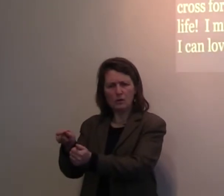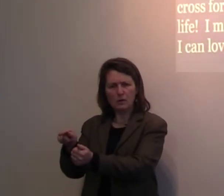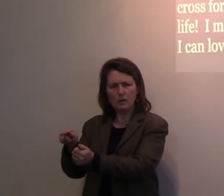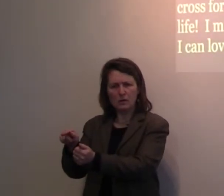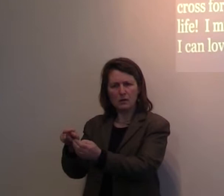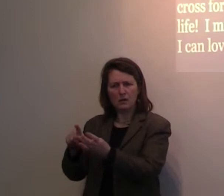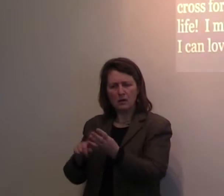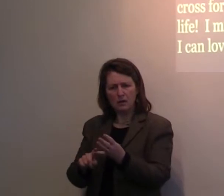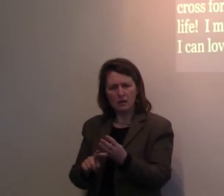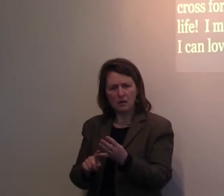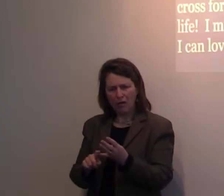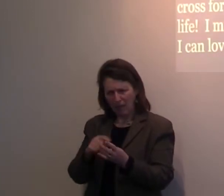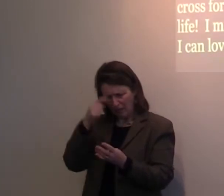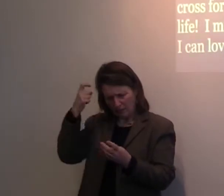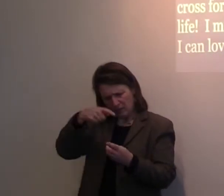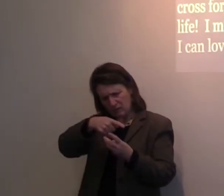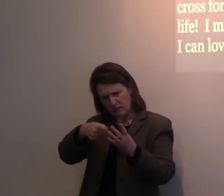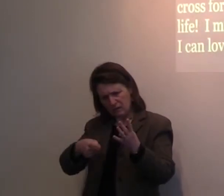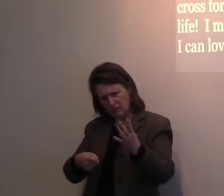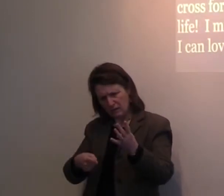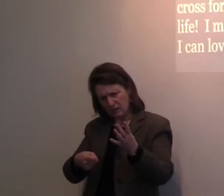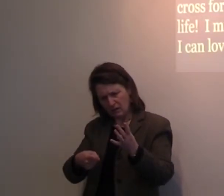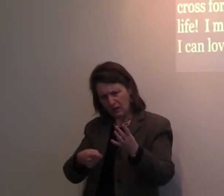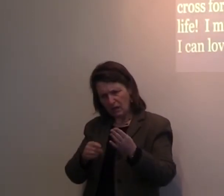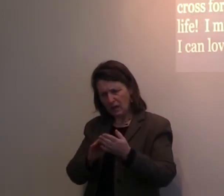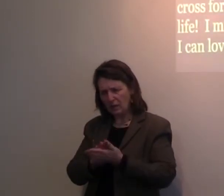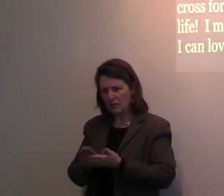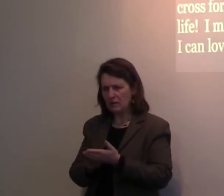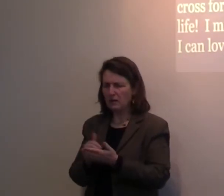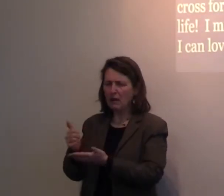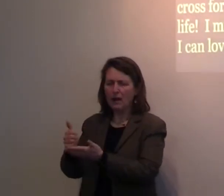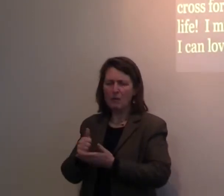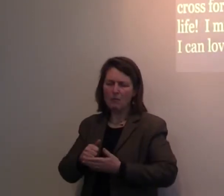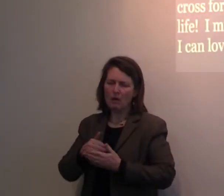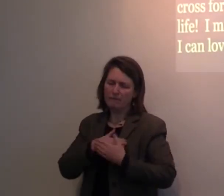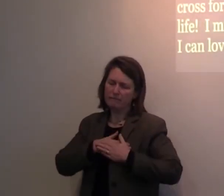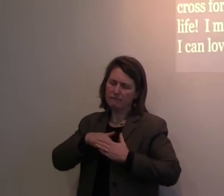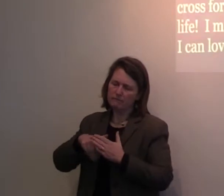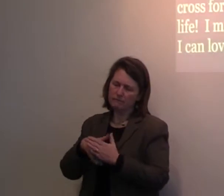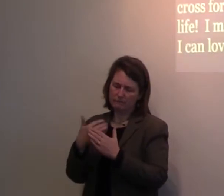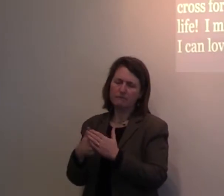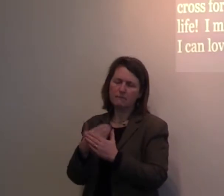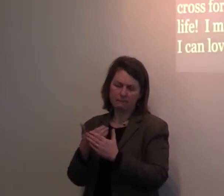I must think about these things so I can love Jesus more and more.